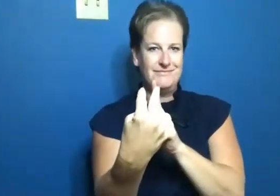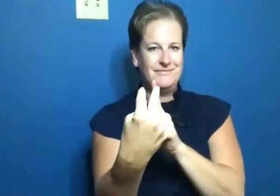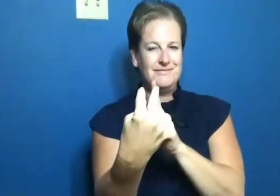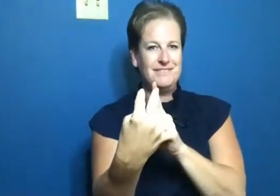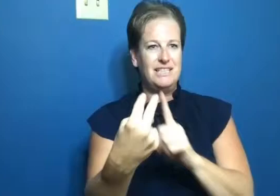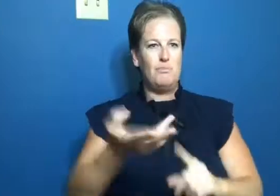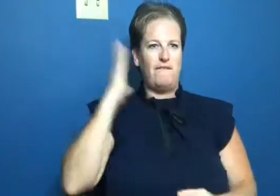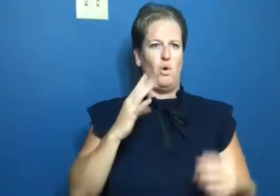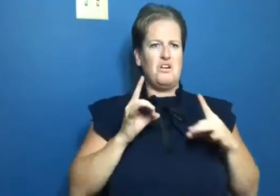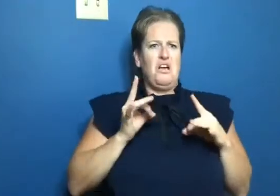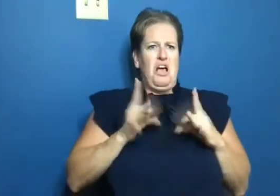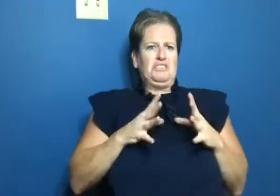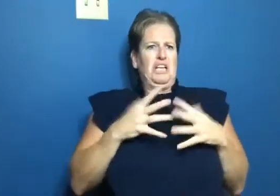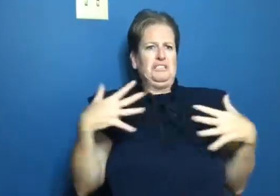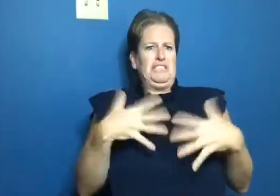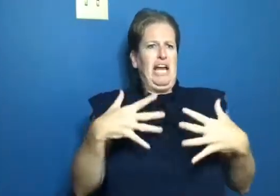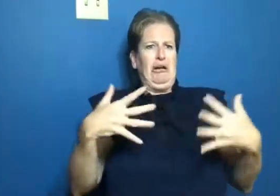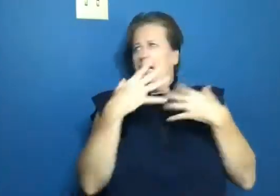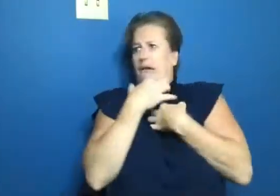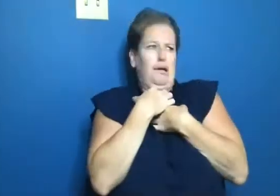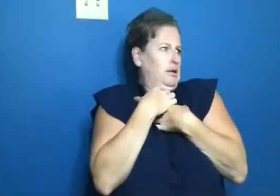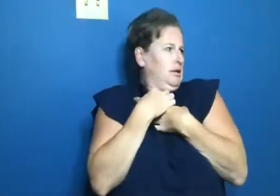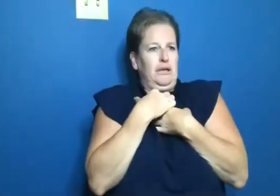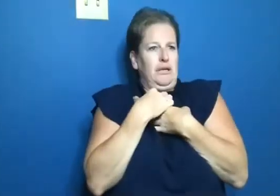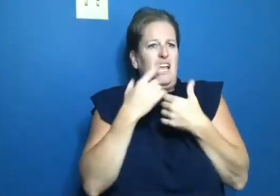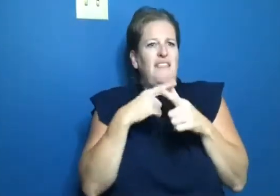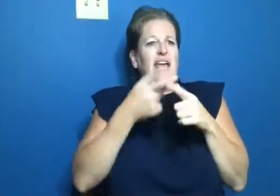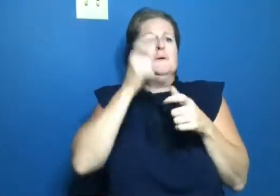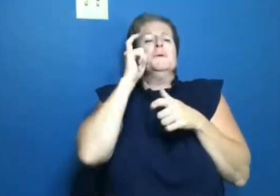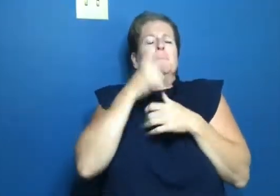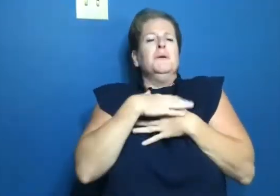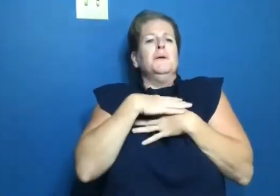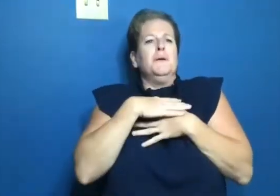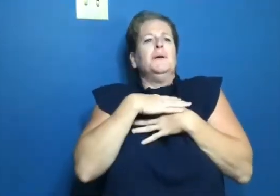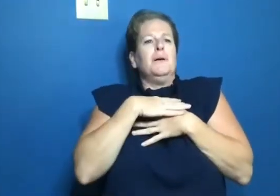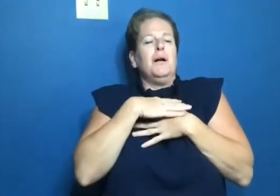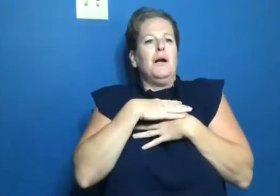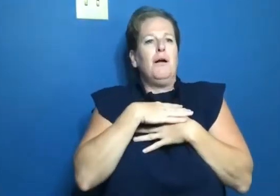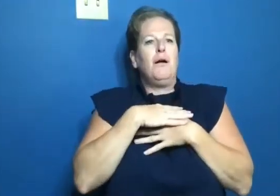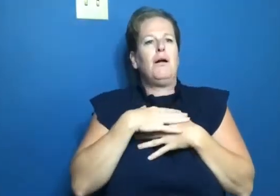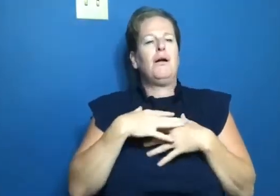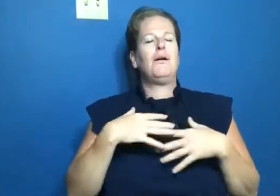and scary to I was totally at ease and comfort, and I felt like I was a part of, and I felt like I